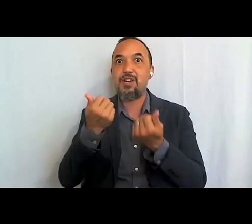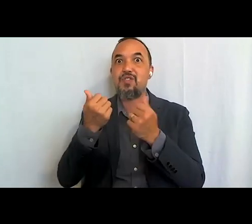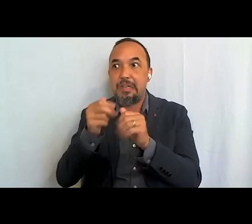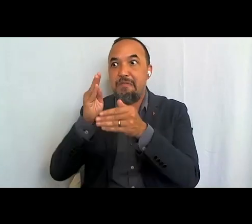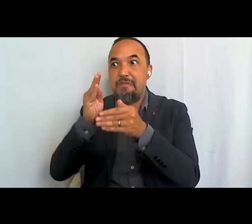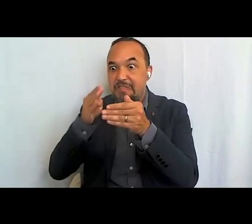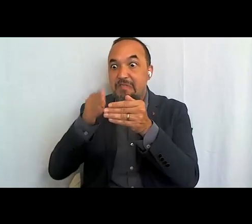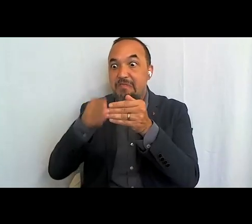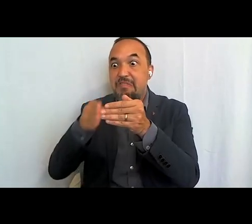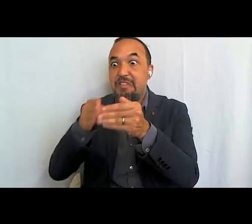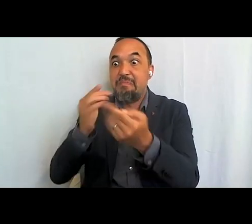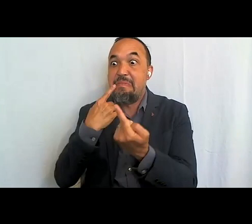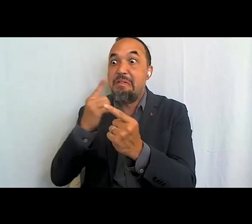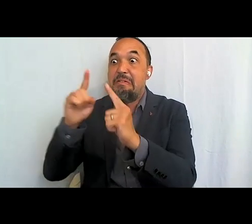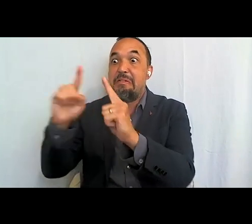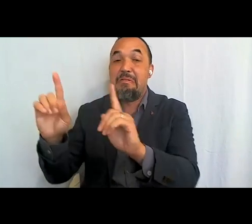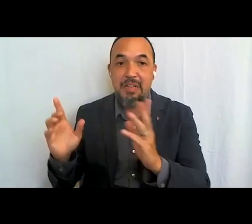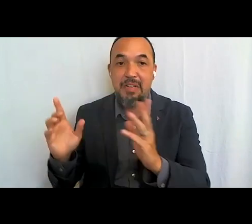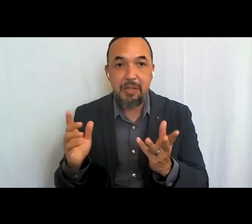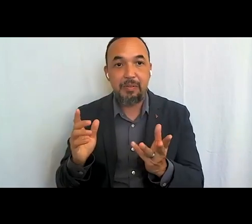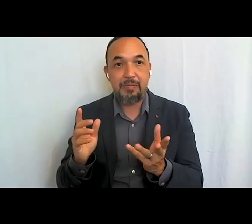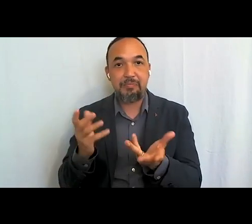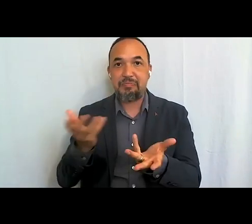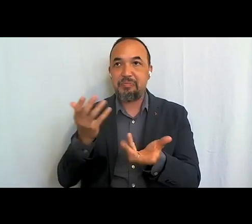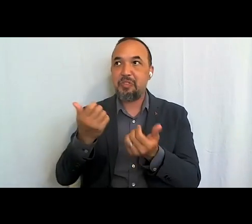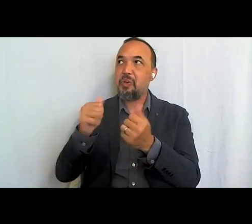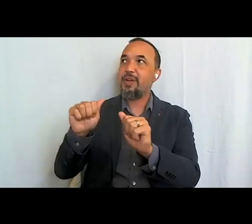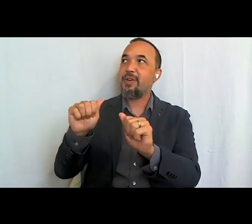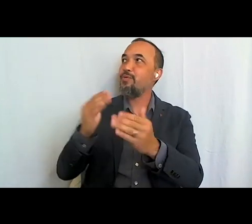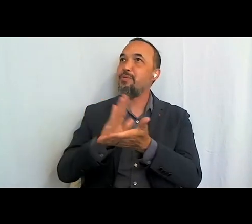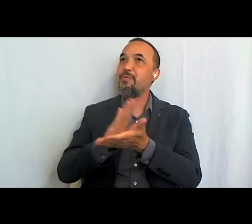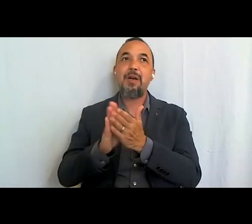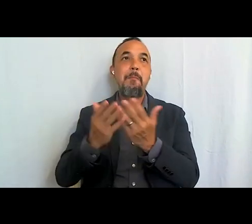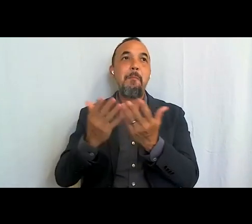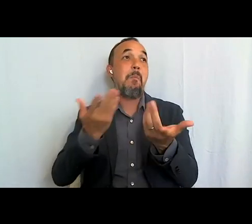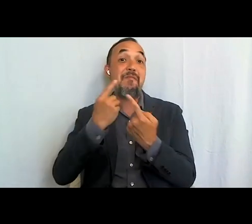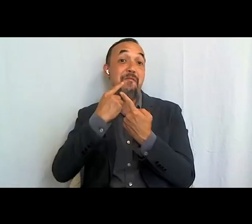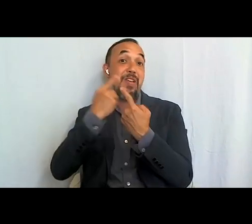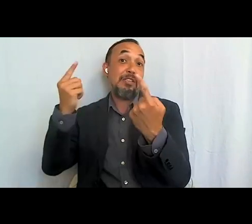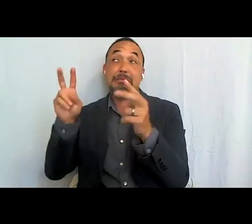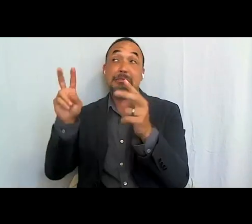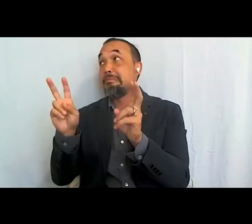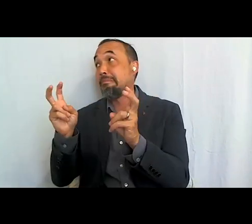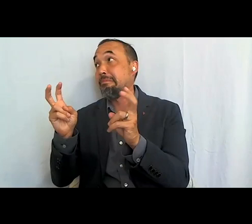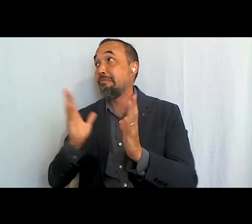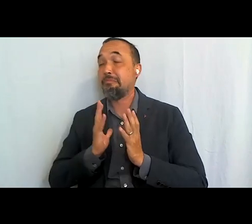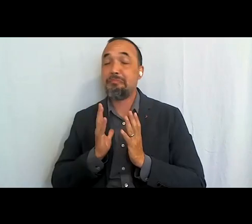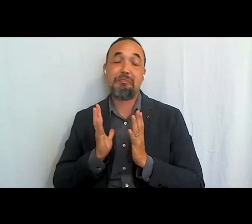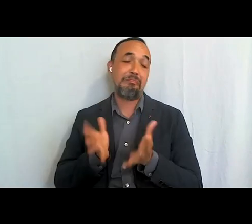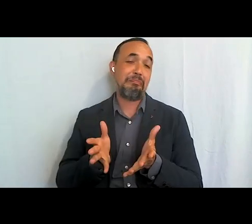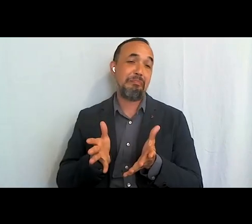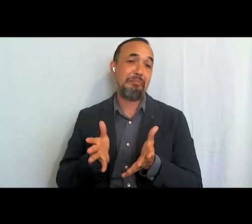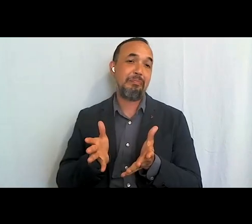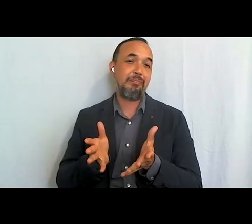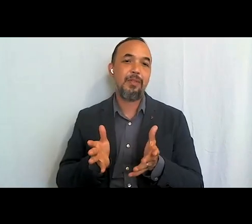try to achieve some level of, I don't know, notoriety, let's say, then all good. But it's